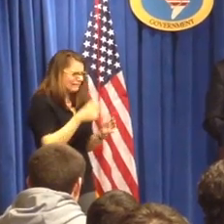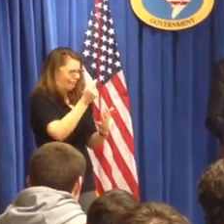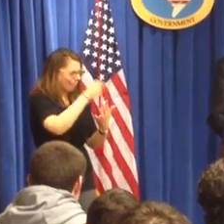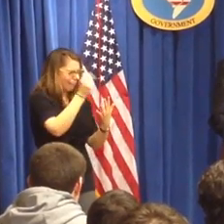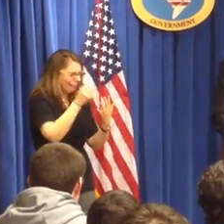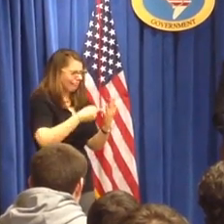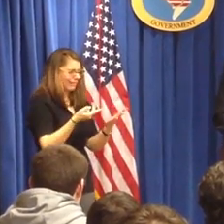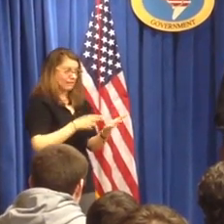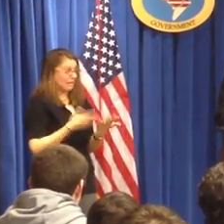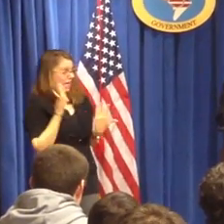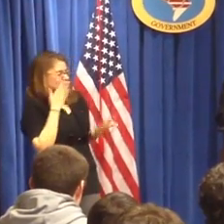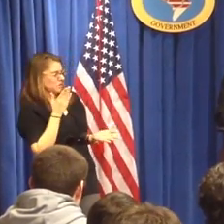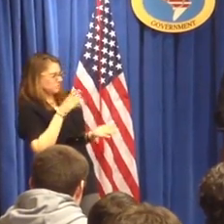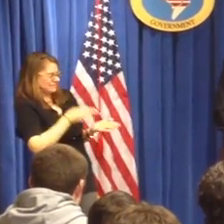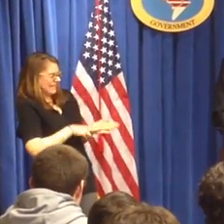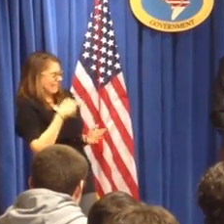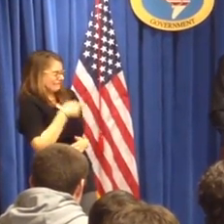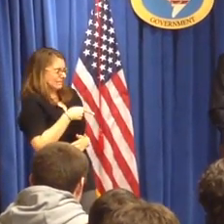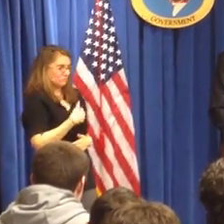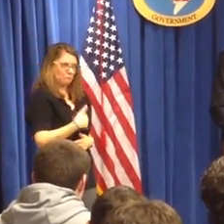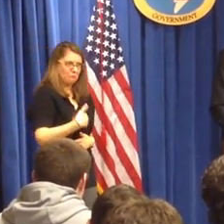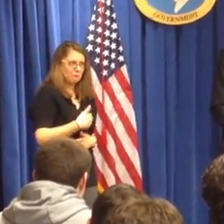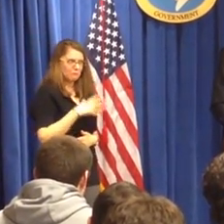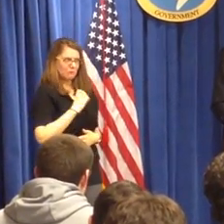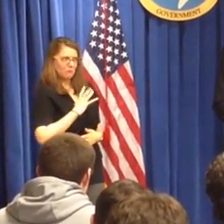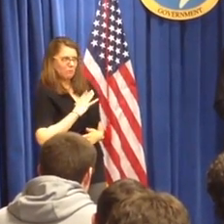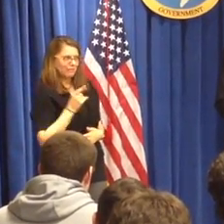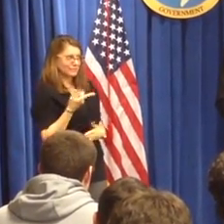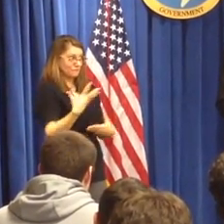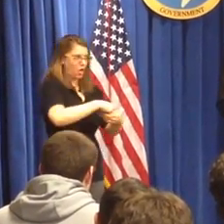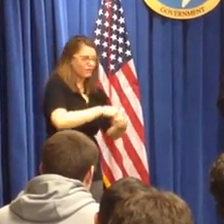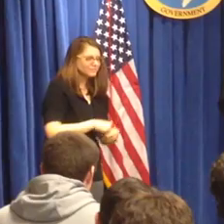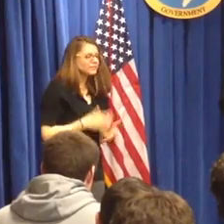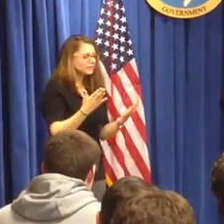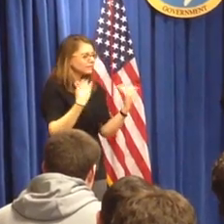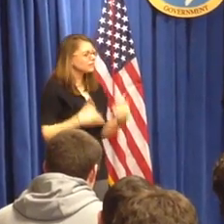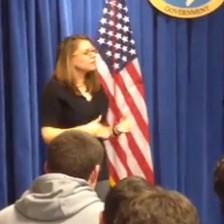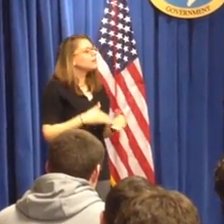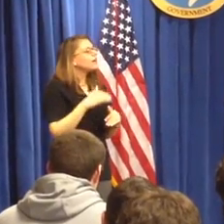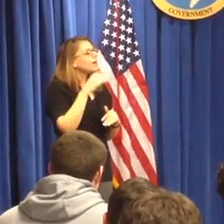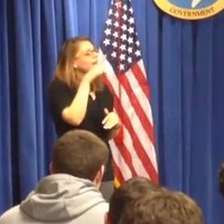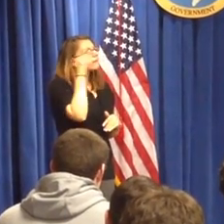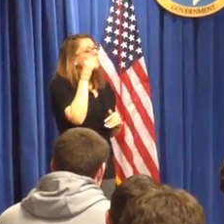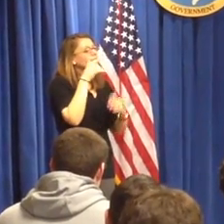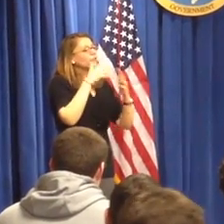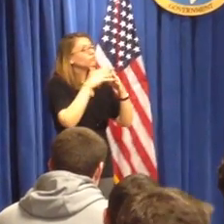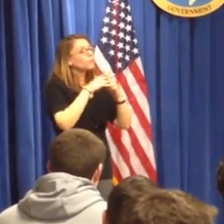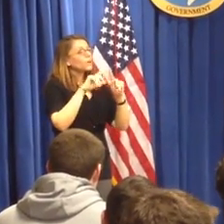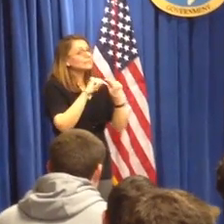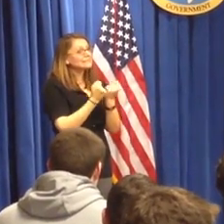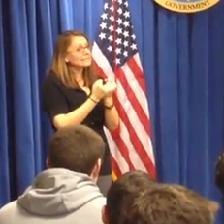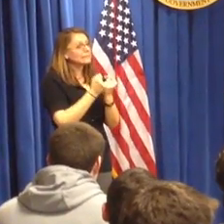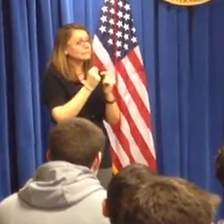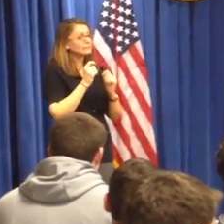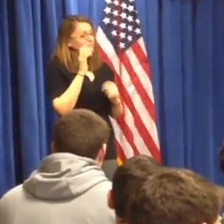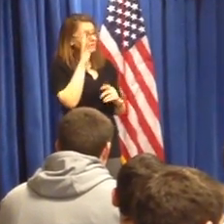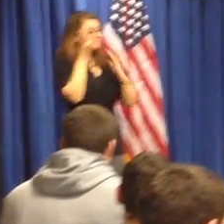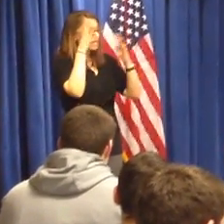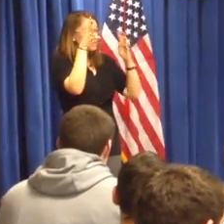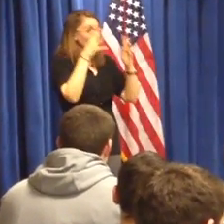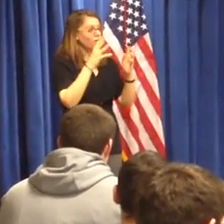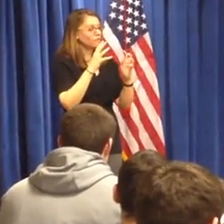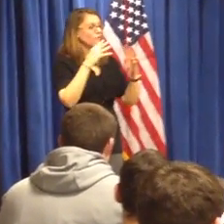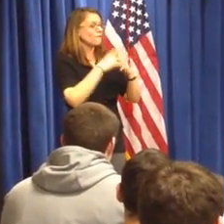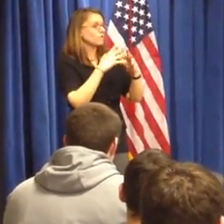this. Hope he was involved. And whereas Gallaudet's football team, inventor of the football